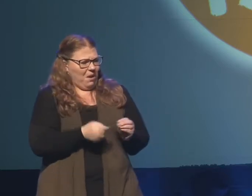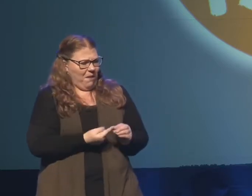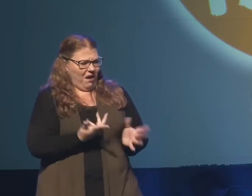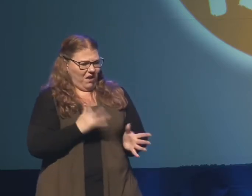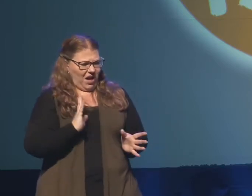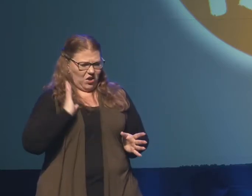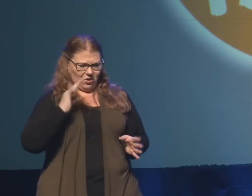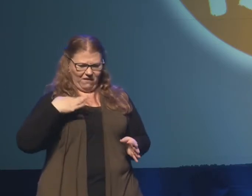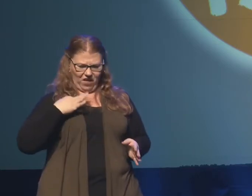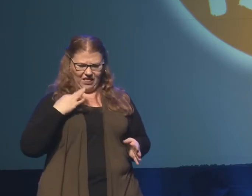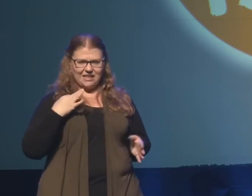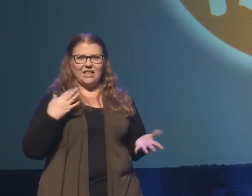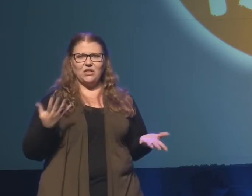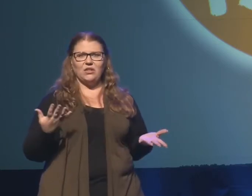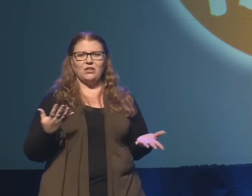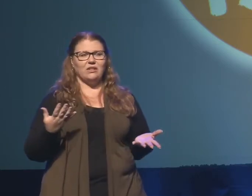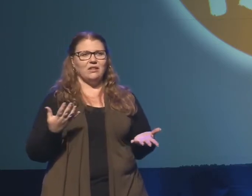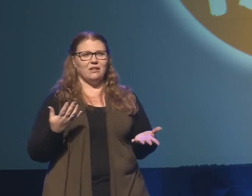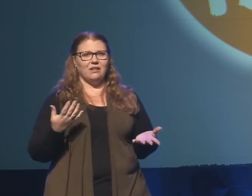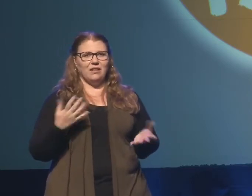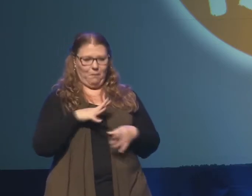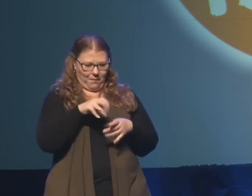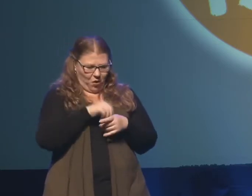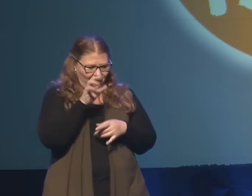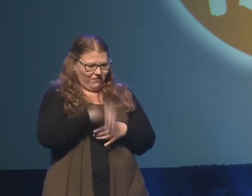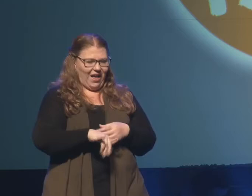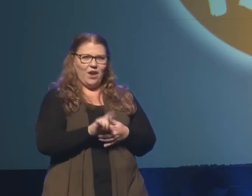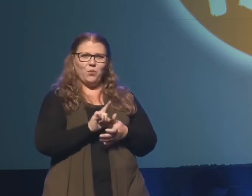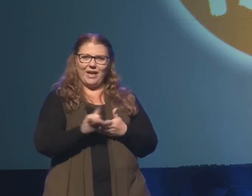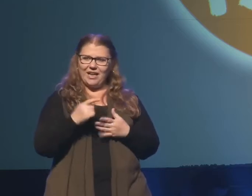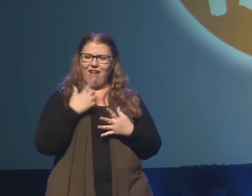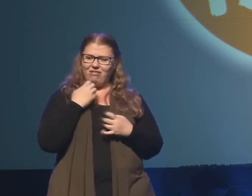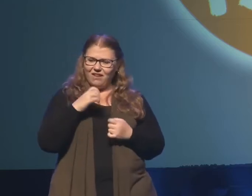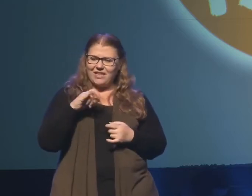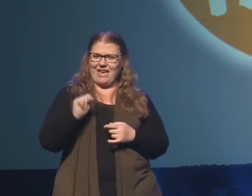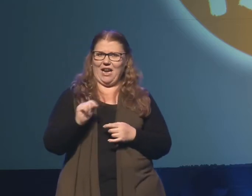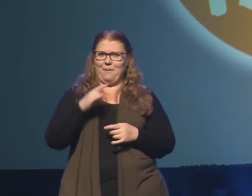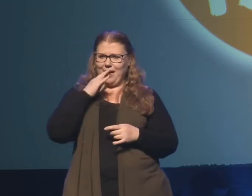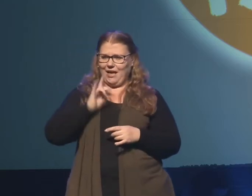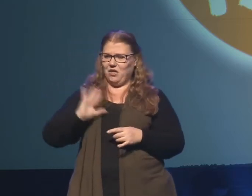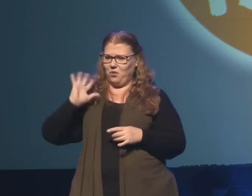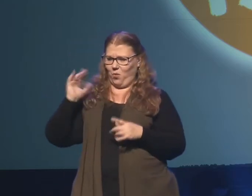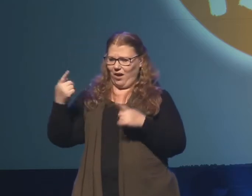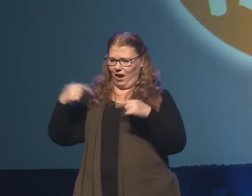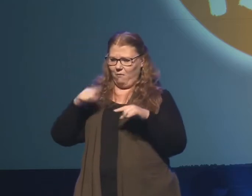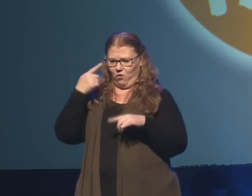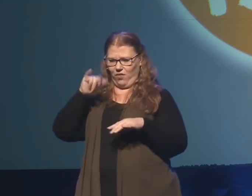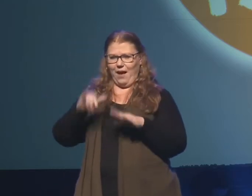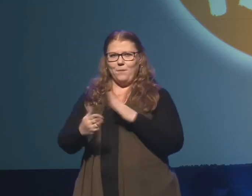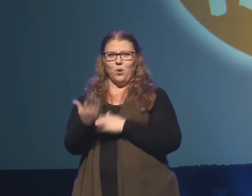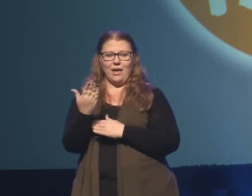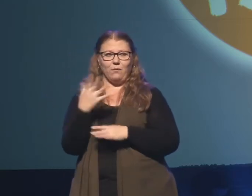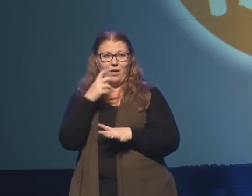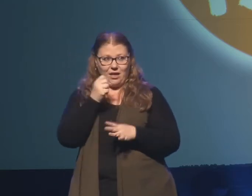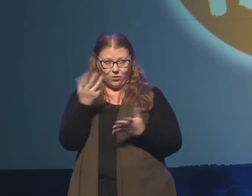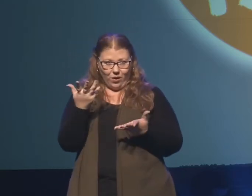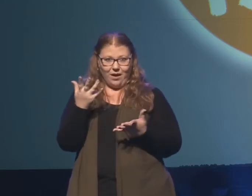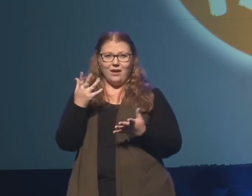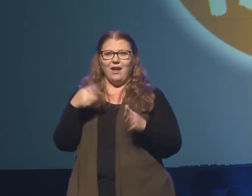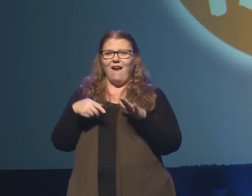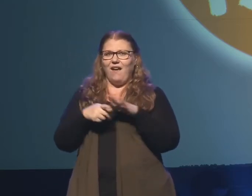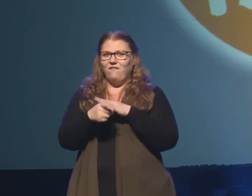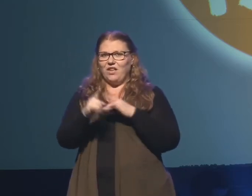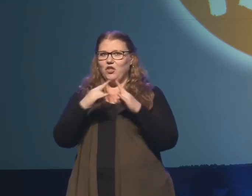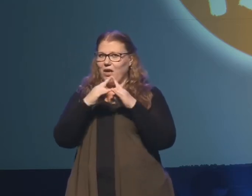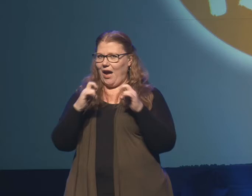I used to volunteer and be a part of that week, and I loved it, and my kids used to come just for that morning. Well, guess what? Adventure camp